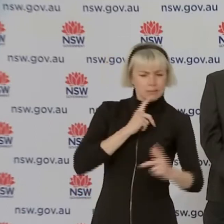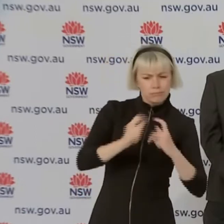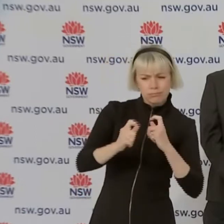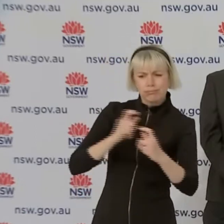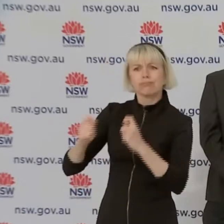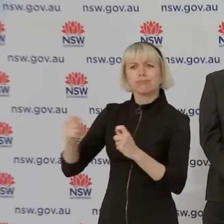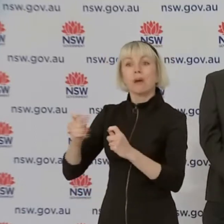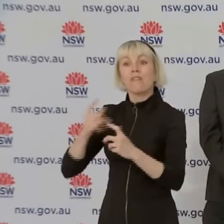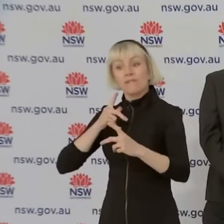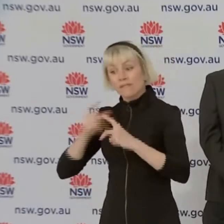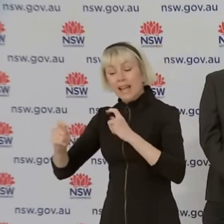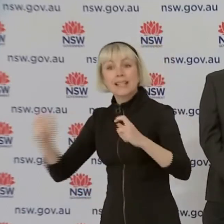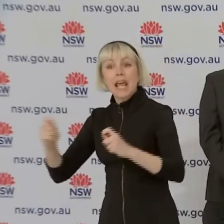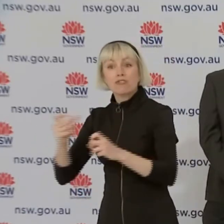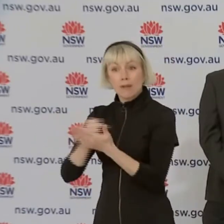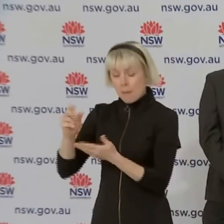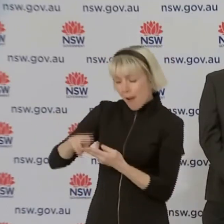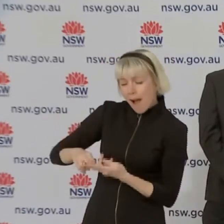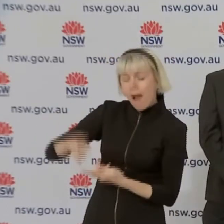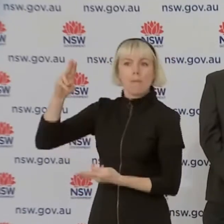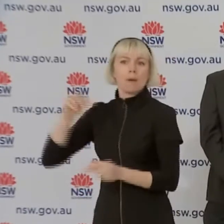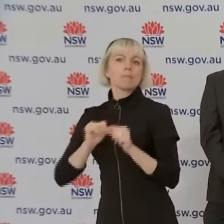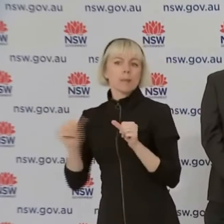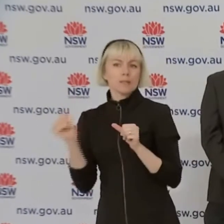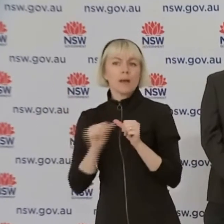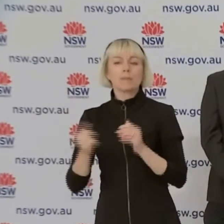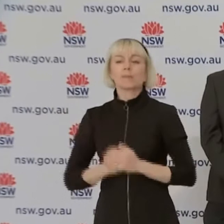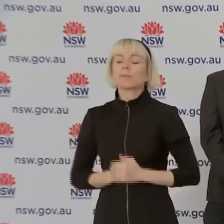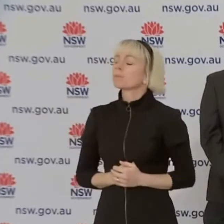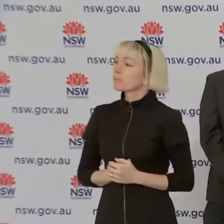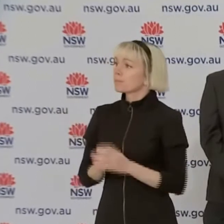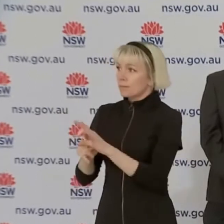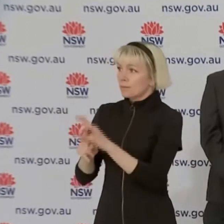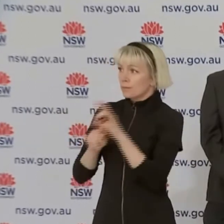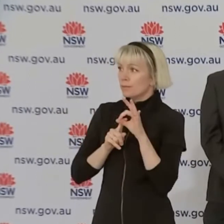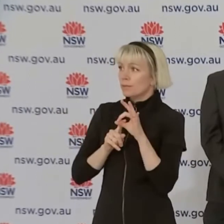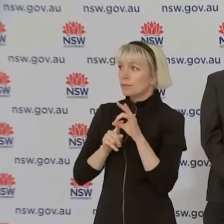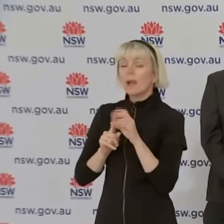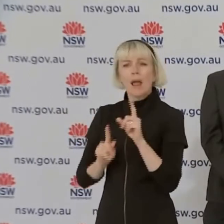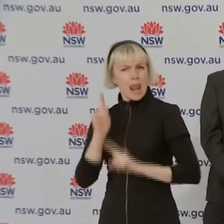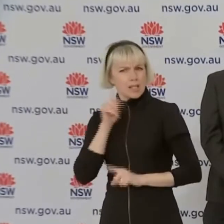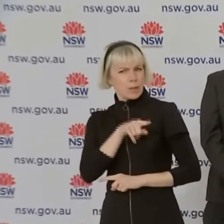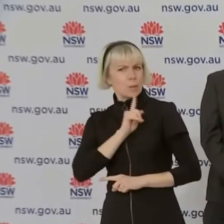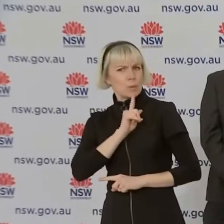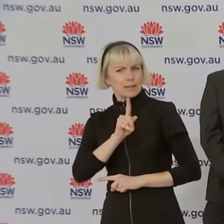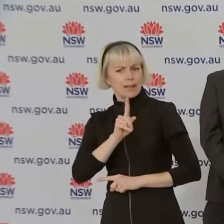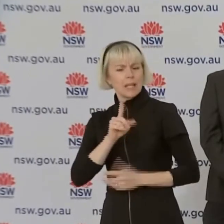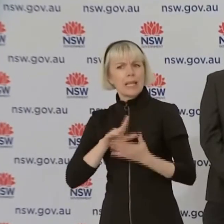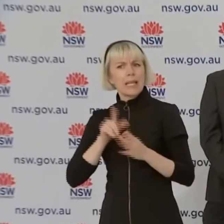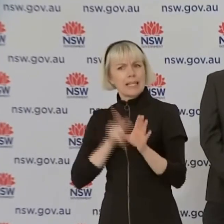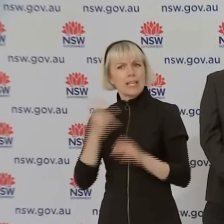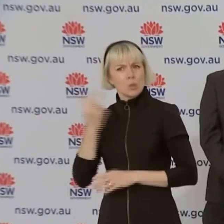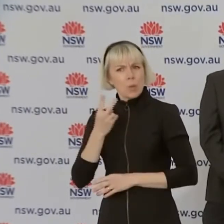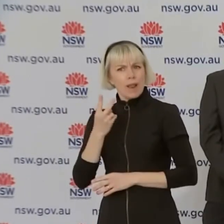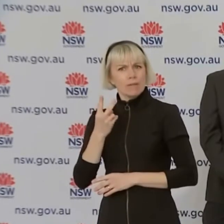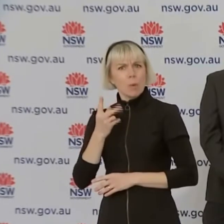families as well to come forward and get vaccinated. You came out last week and said that Year 12s were going to go back to face-to-face learning just a